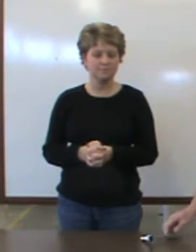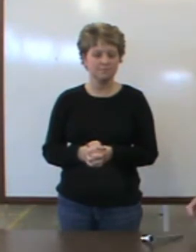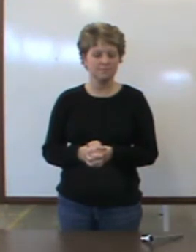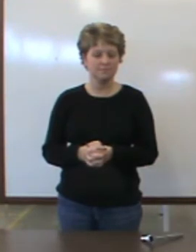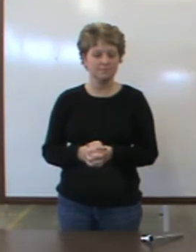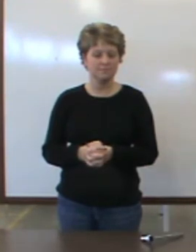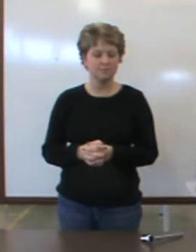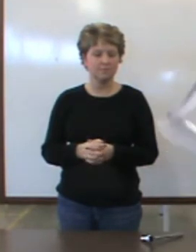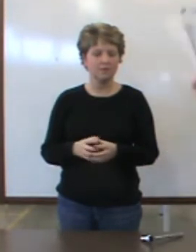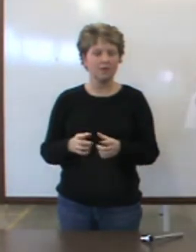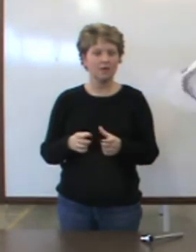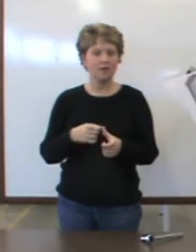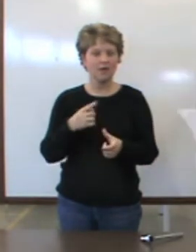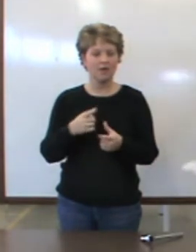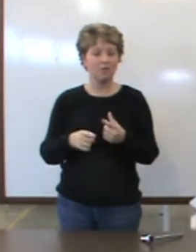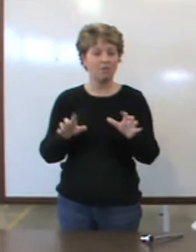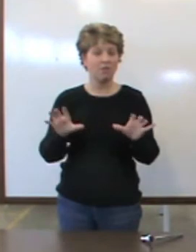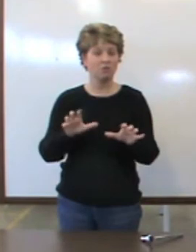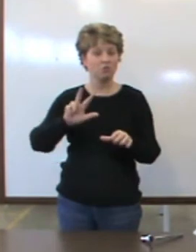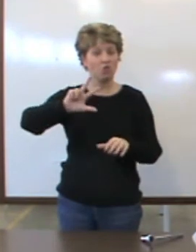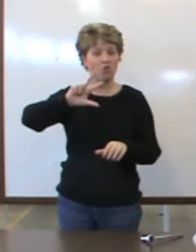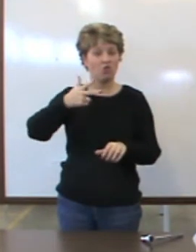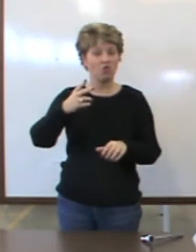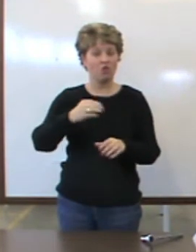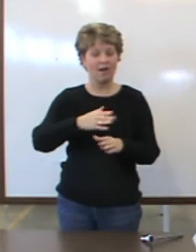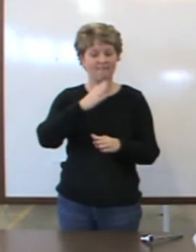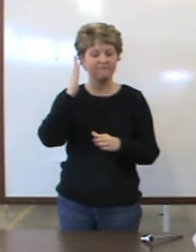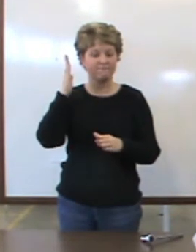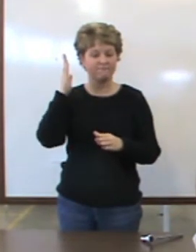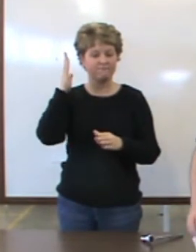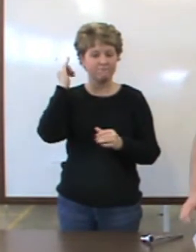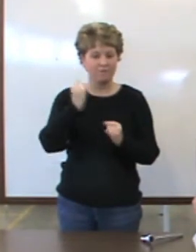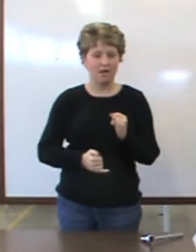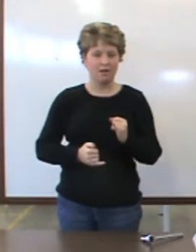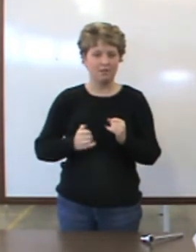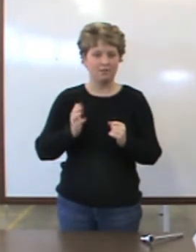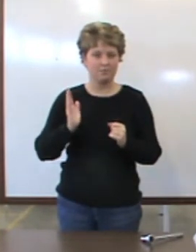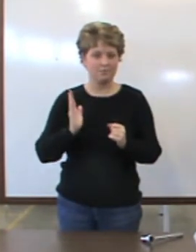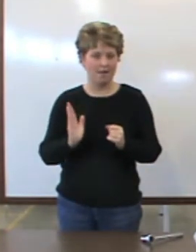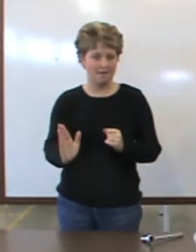And then do your 3rd and final side.